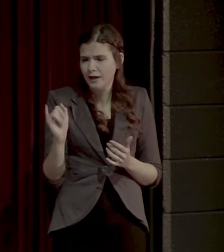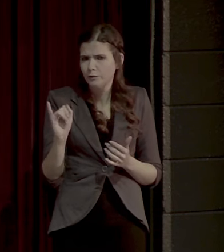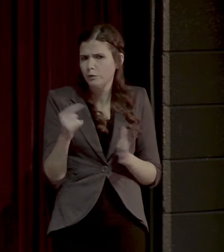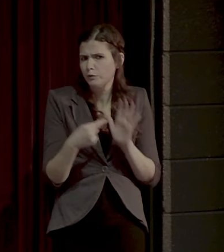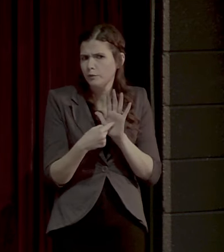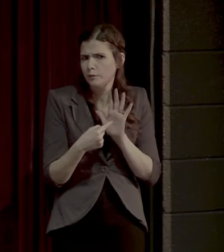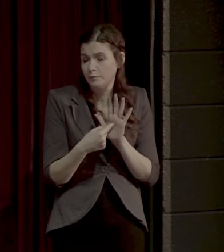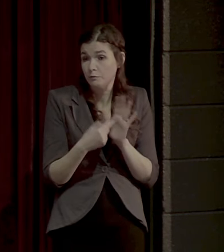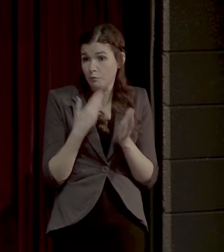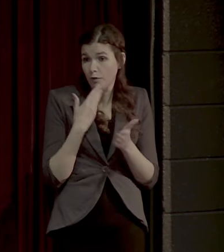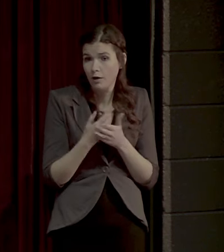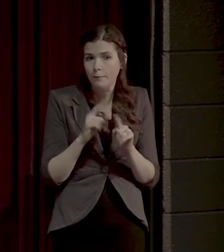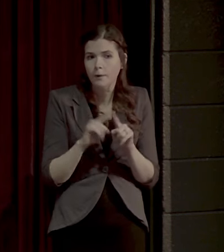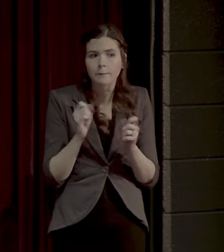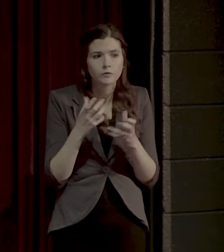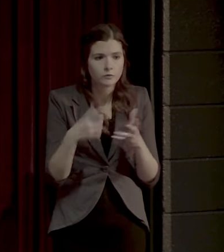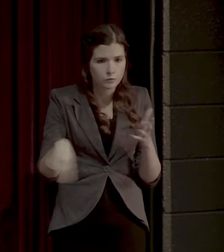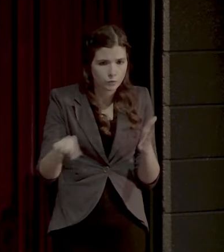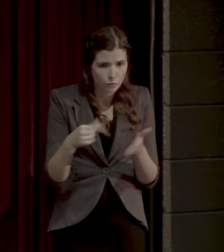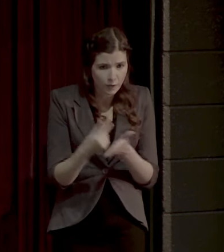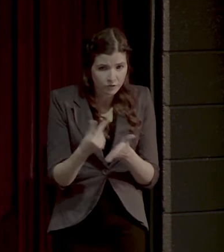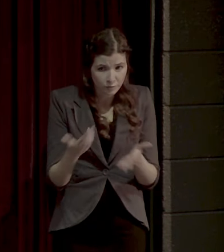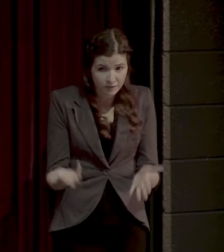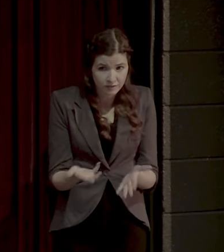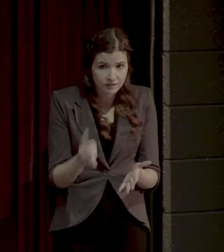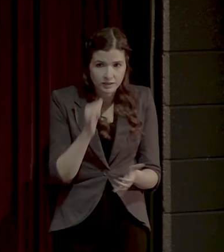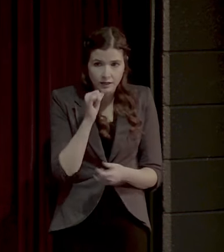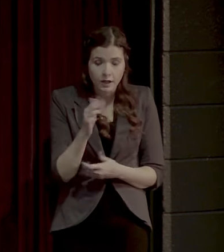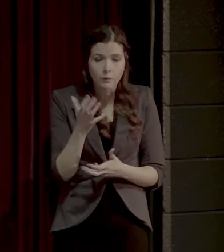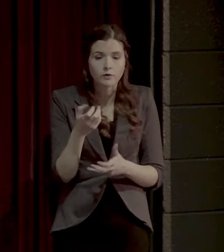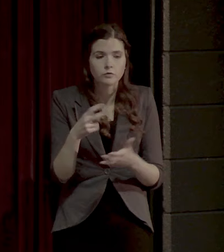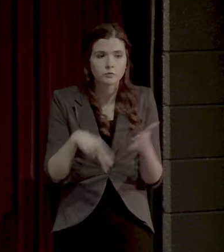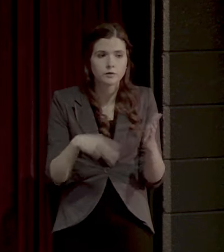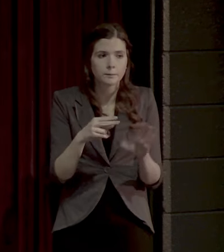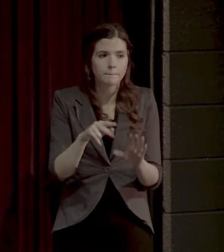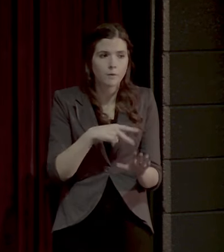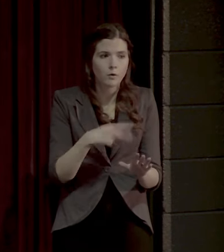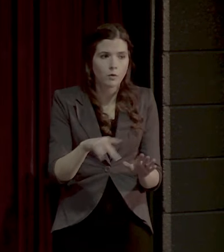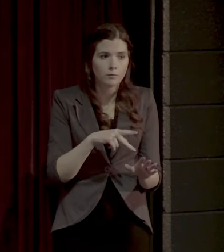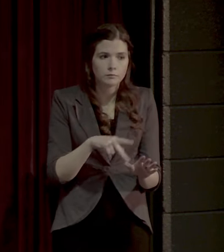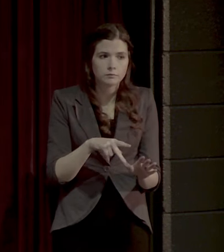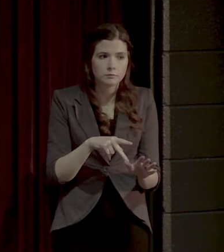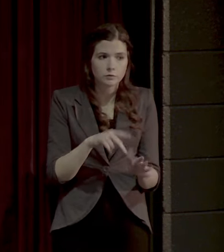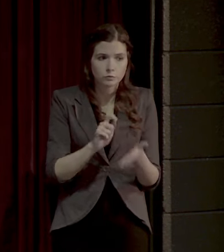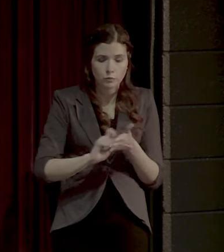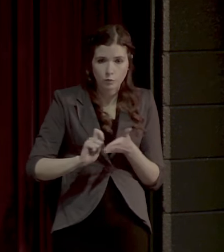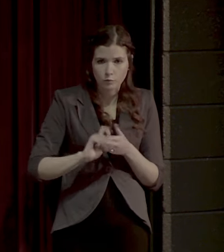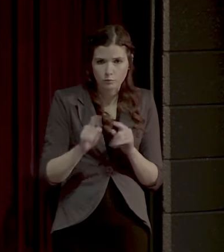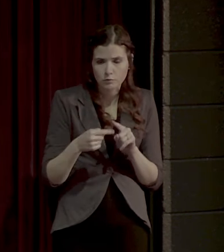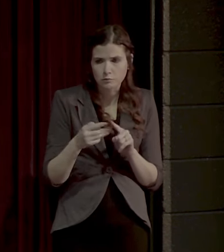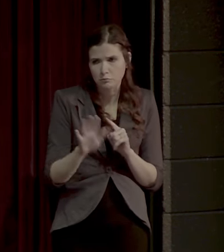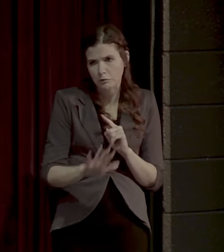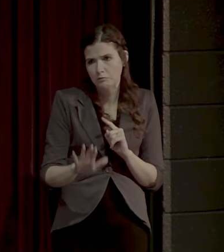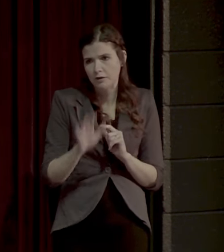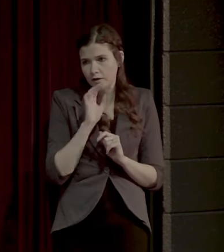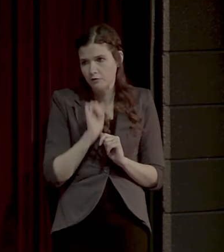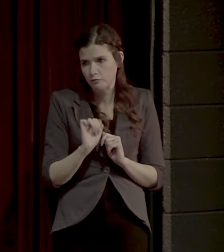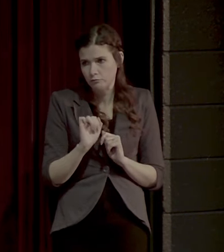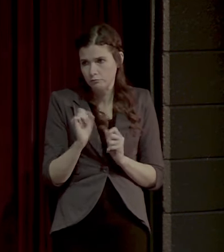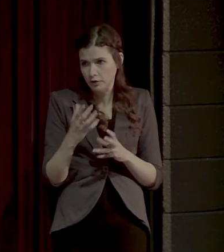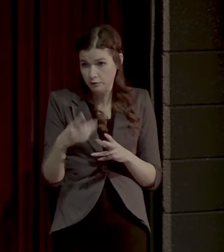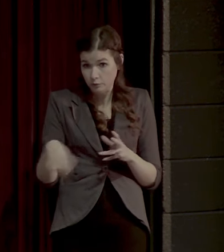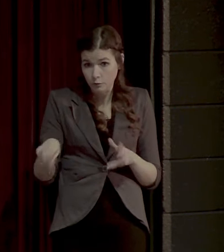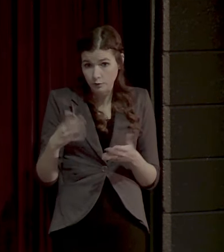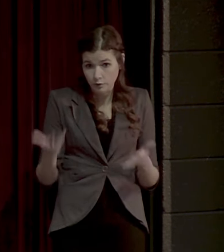guessing most of you graduates did not. So I'd like to read a poem to you that she wrote, and she was about the age of many of the